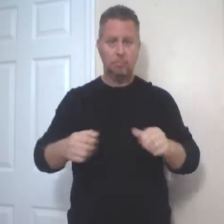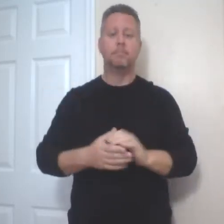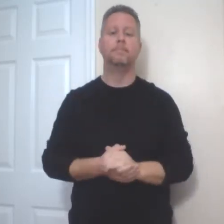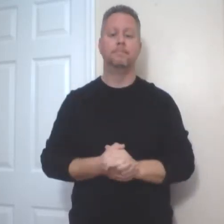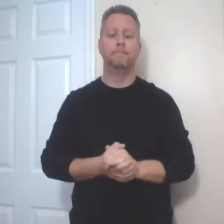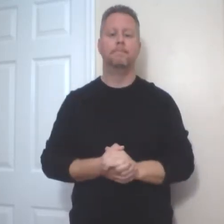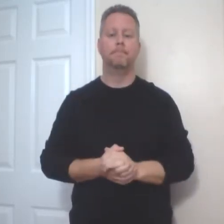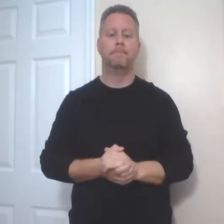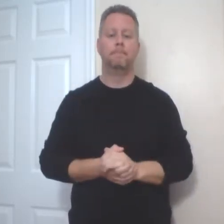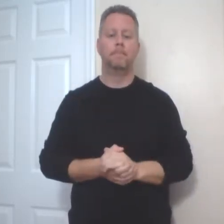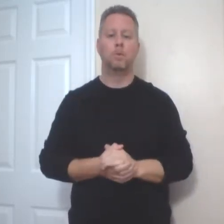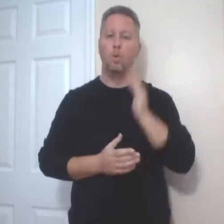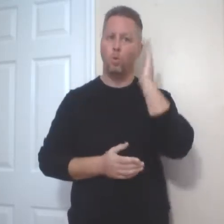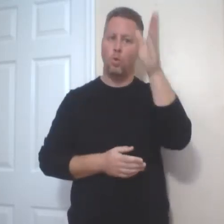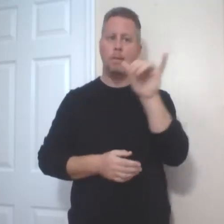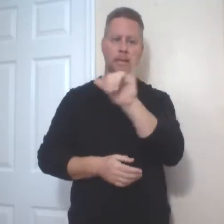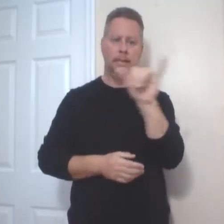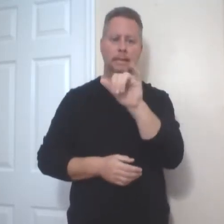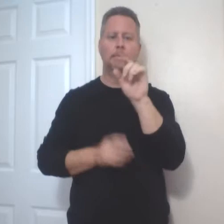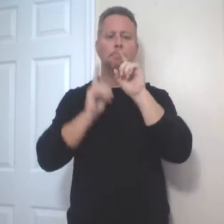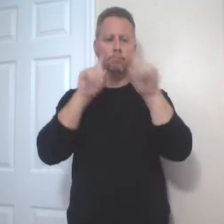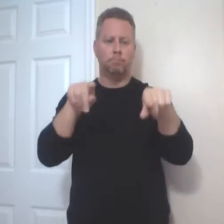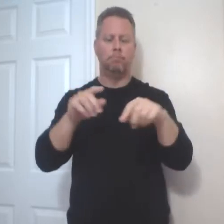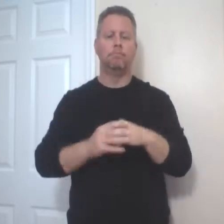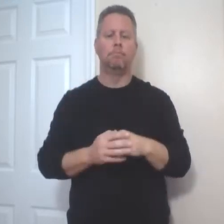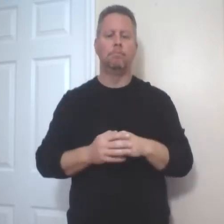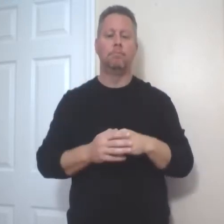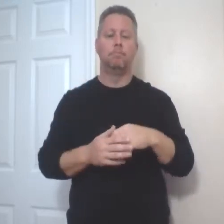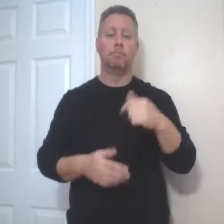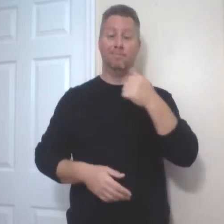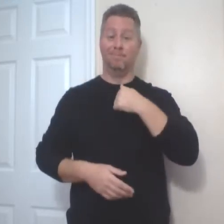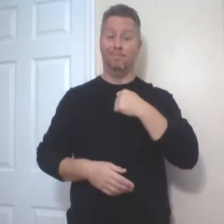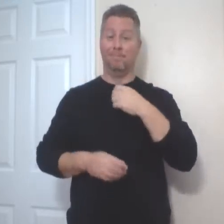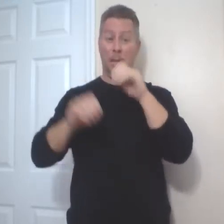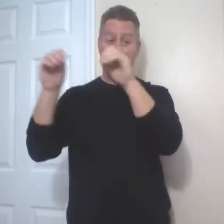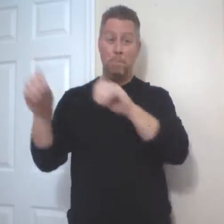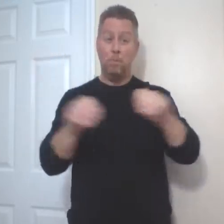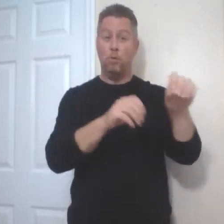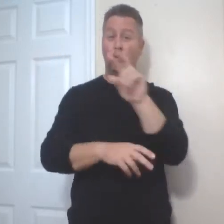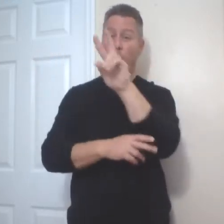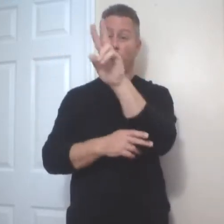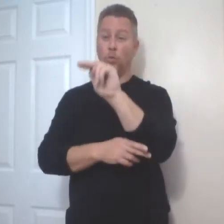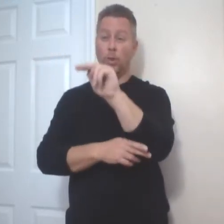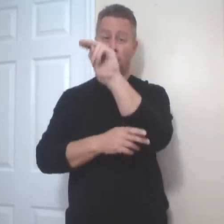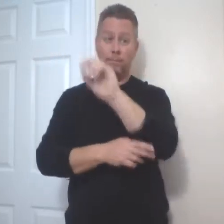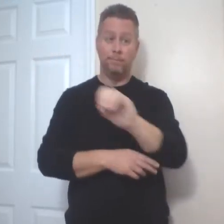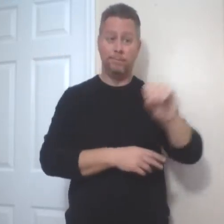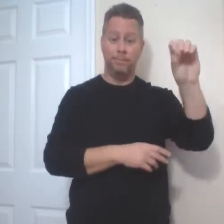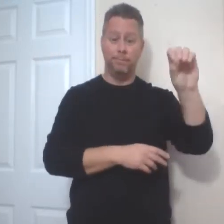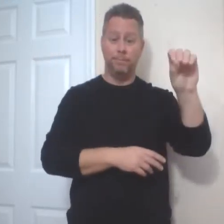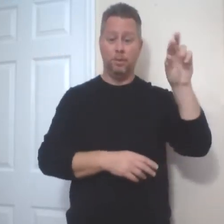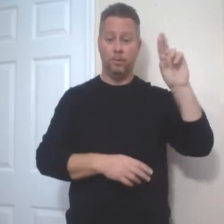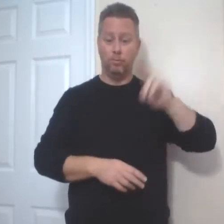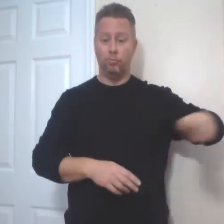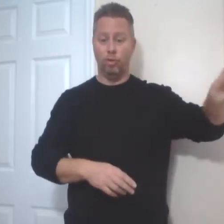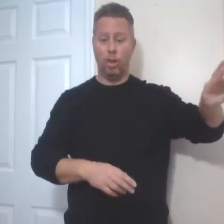same answer. What I'm going to do is I'm going to move the 2n to the right side. Why? Just so I can keep